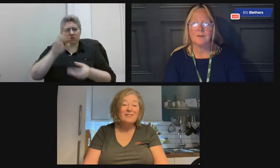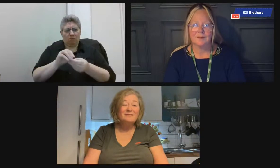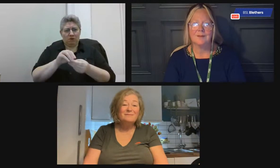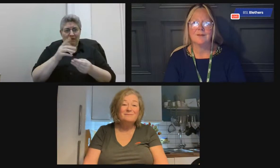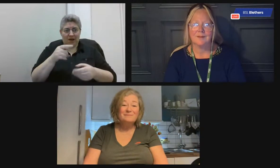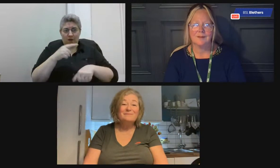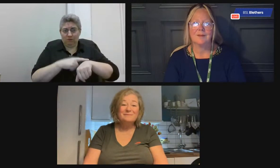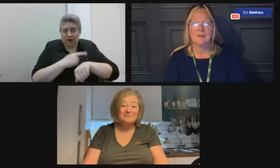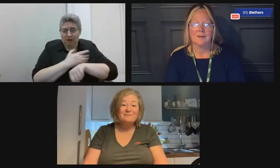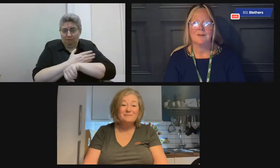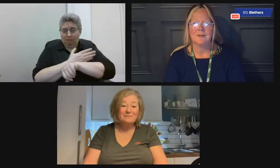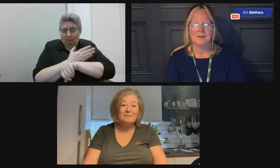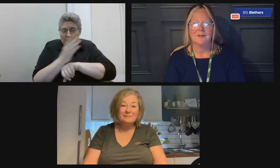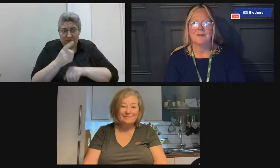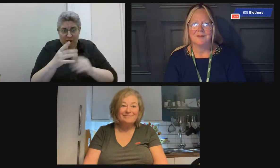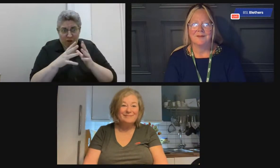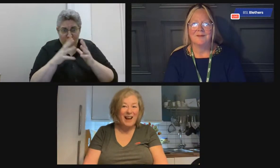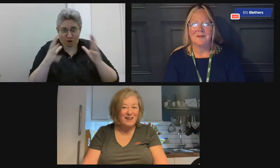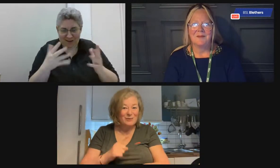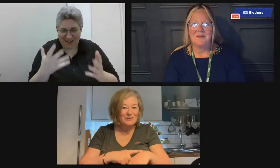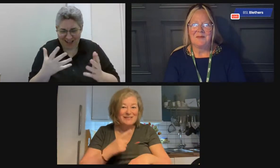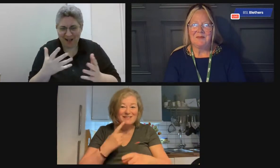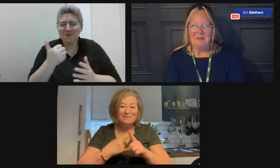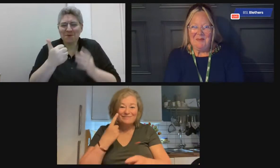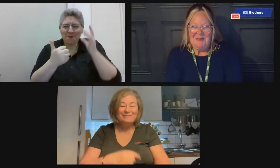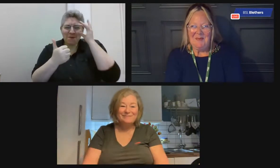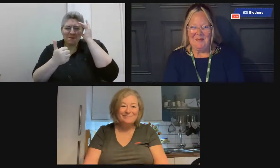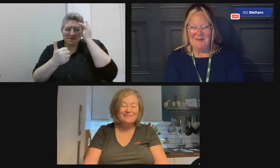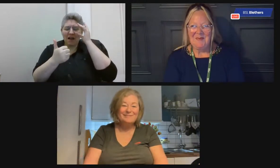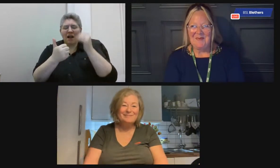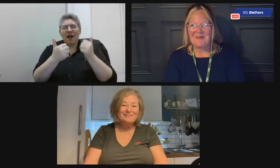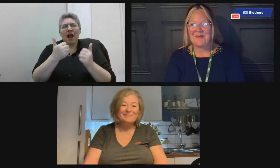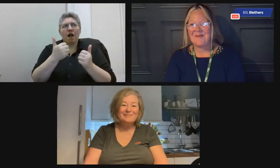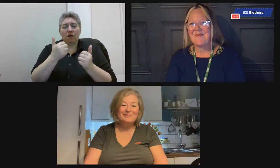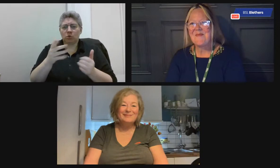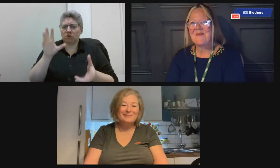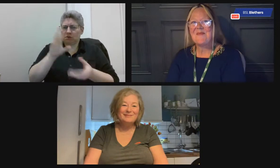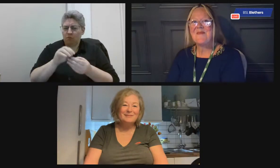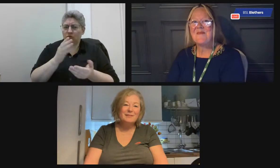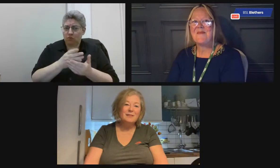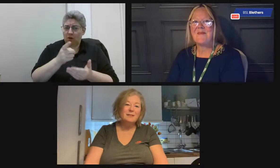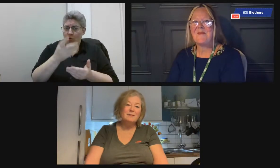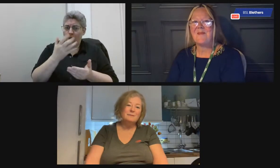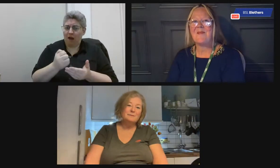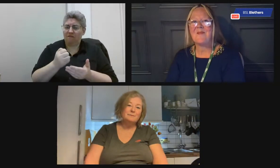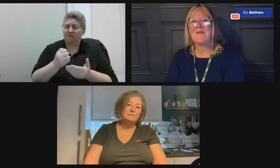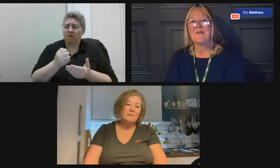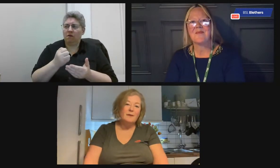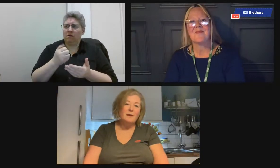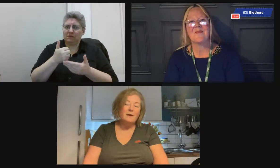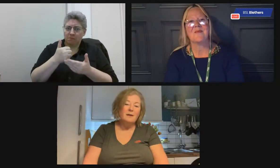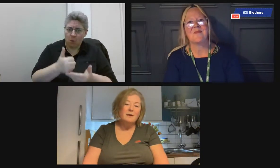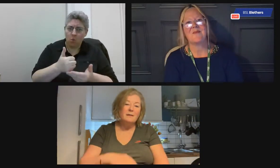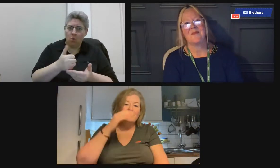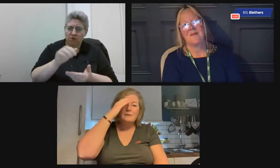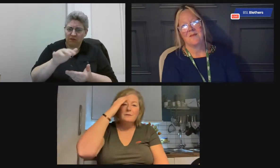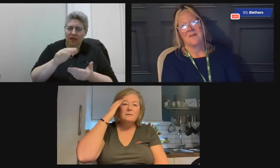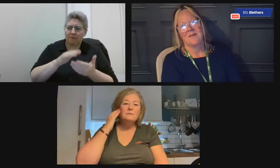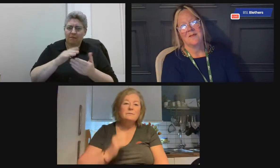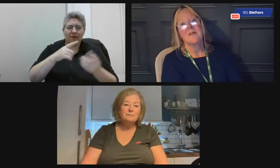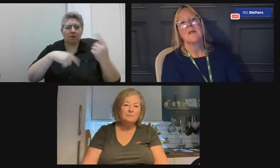you just do it. It's so good. Well, that's a good point, I think, to end. I'm sure we could talk for so much